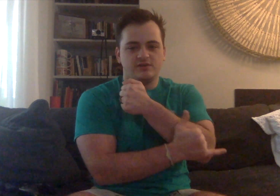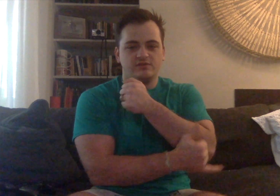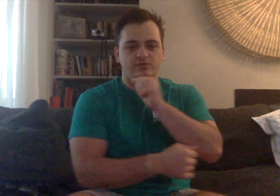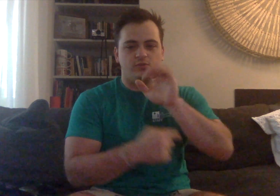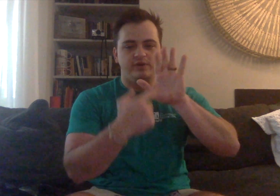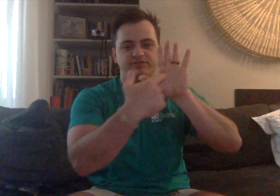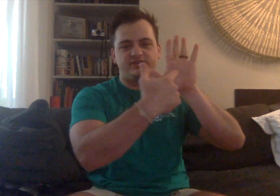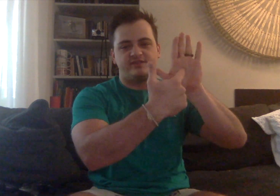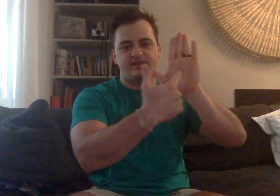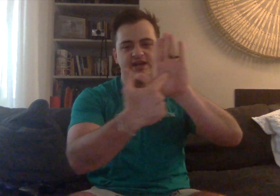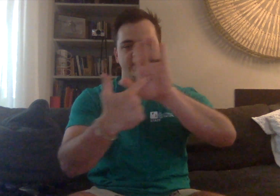for which it stands,